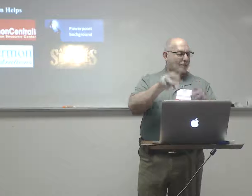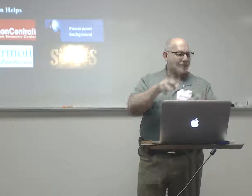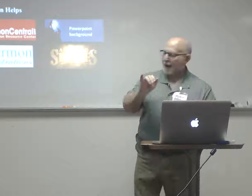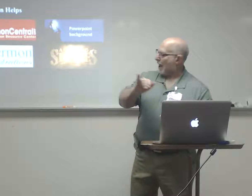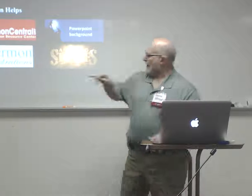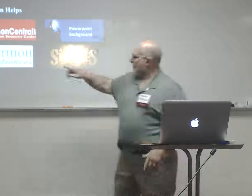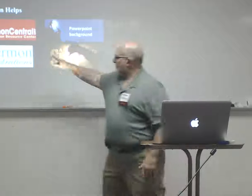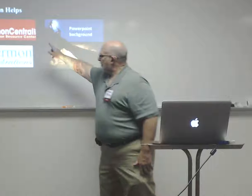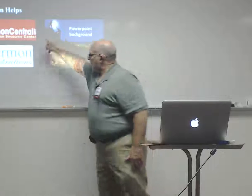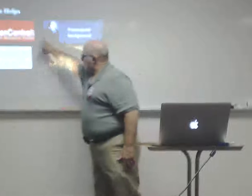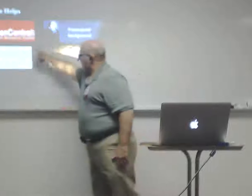website like